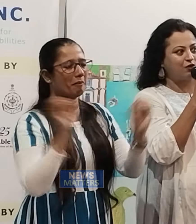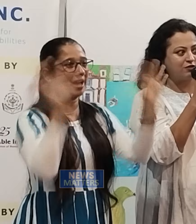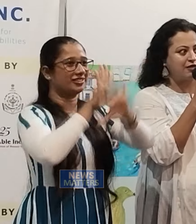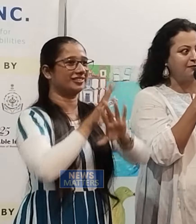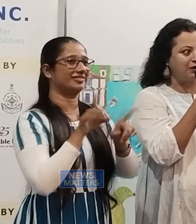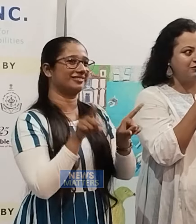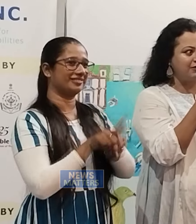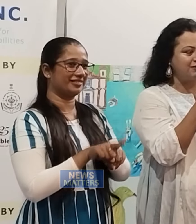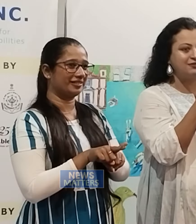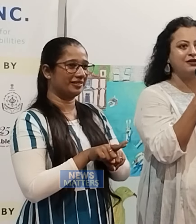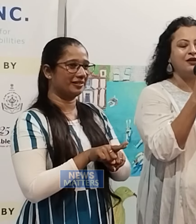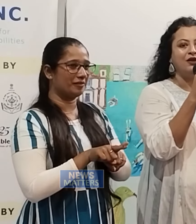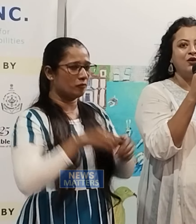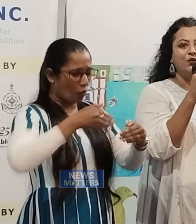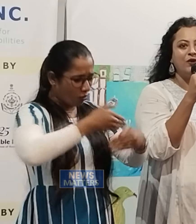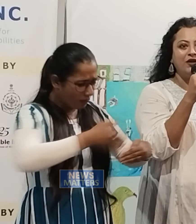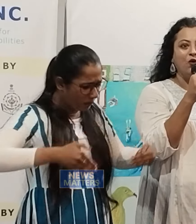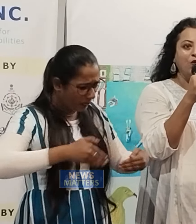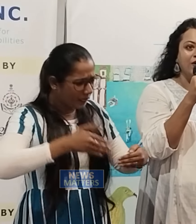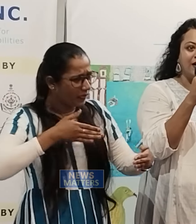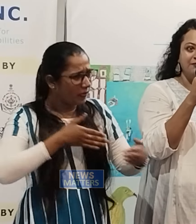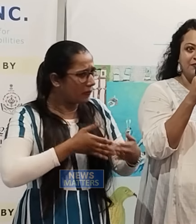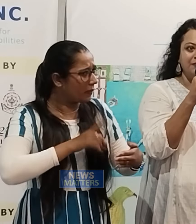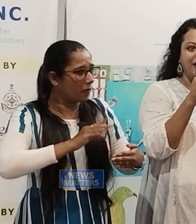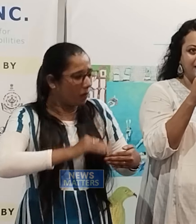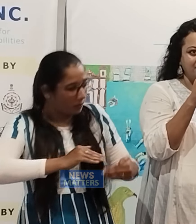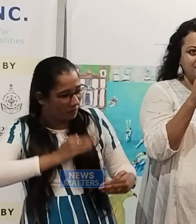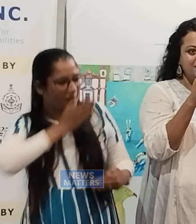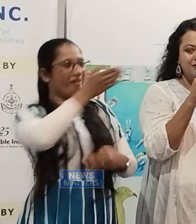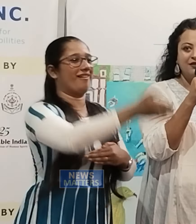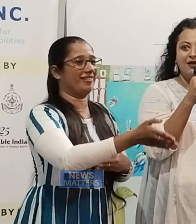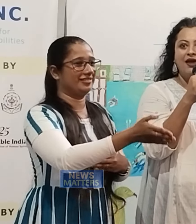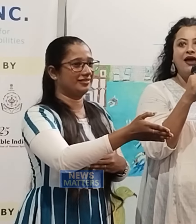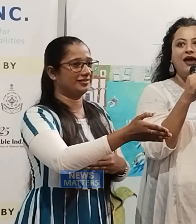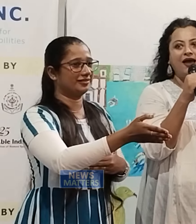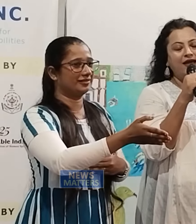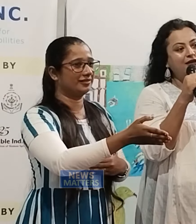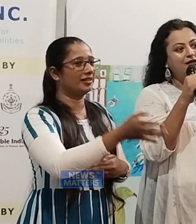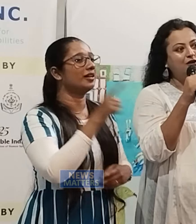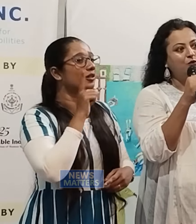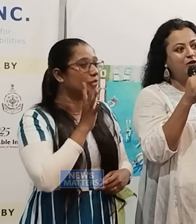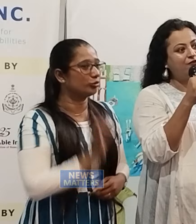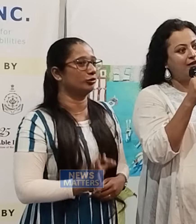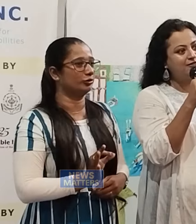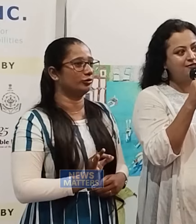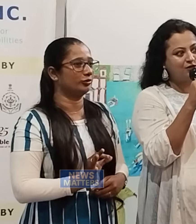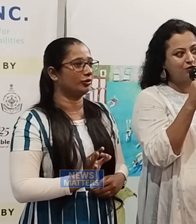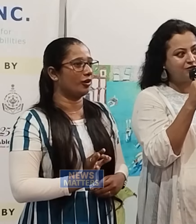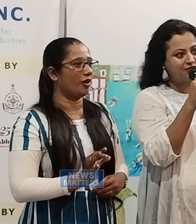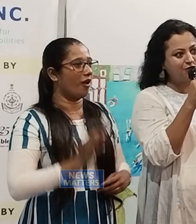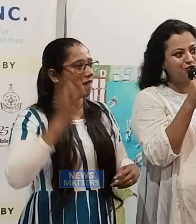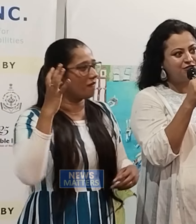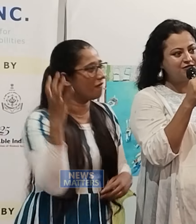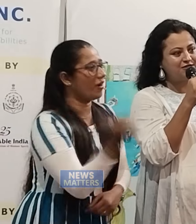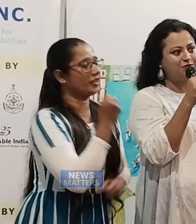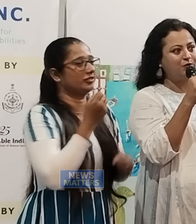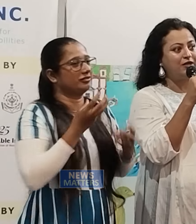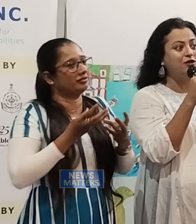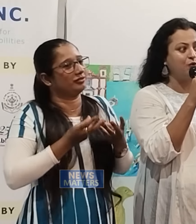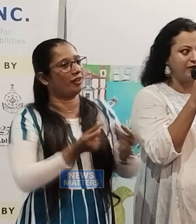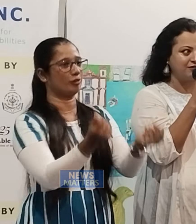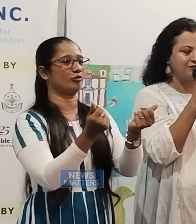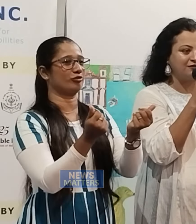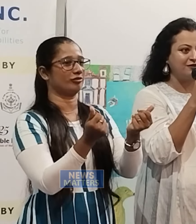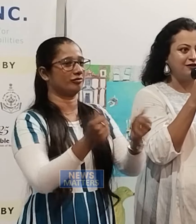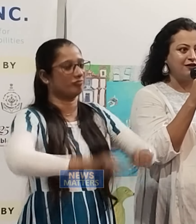We cross our boundaries, we overcome barriers, and we find solutions,